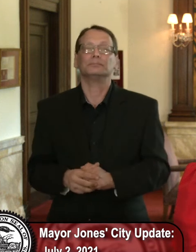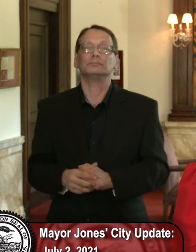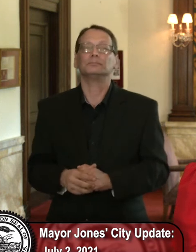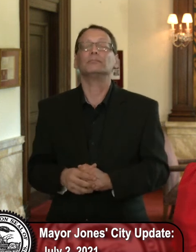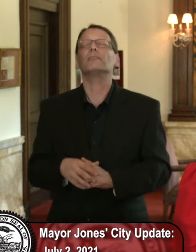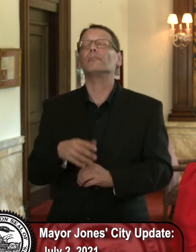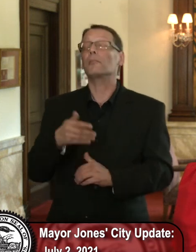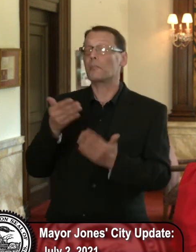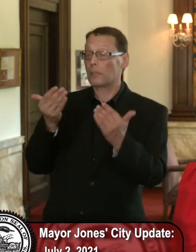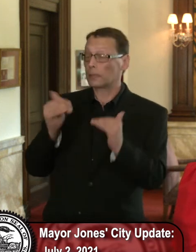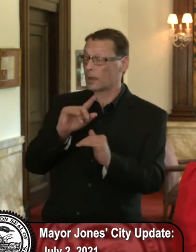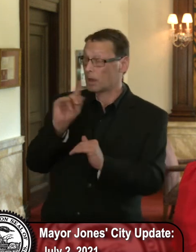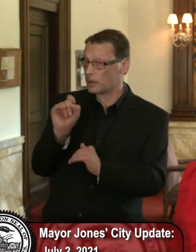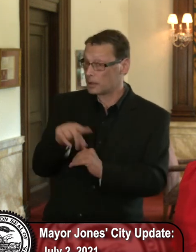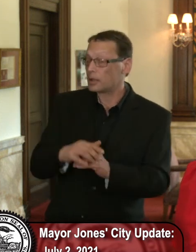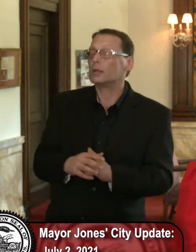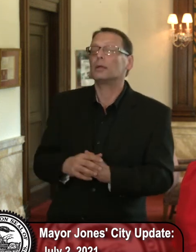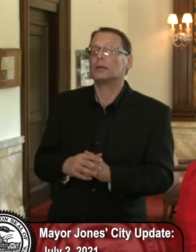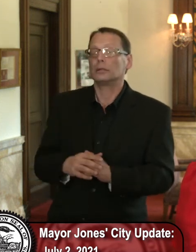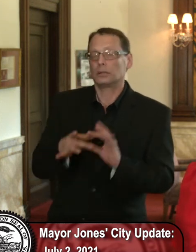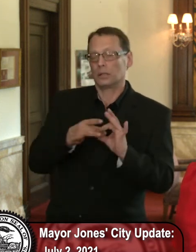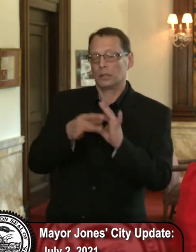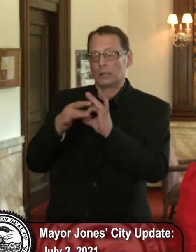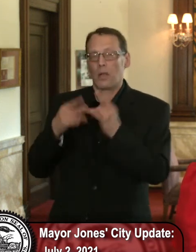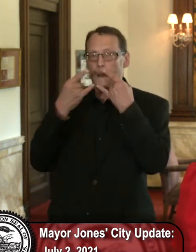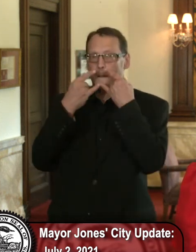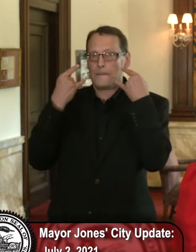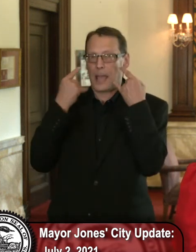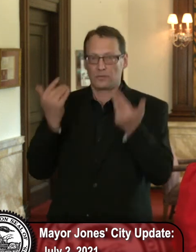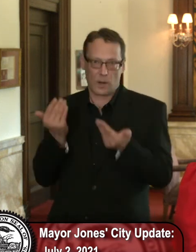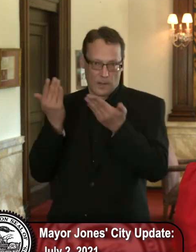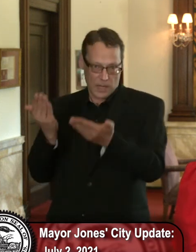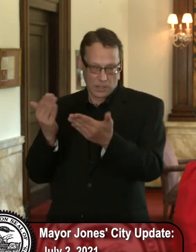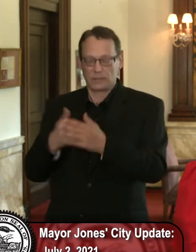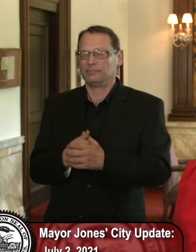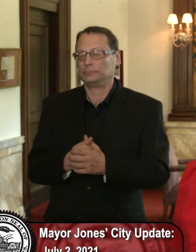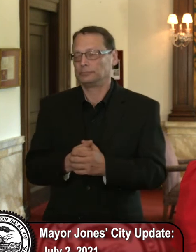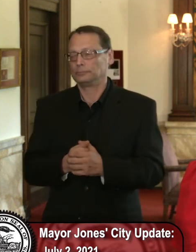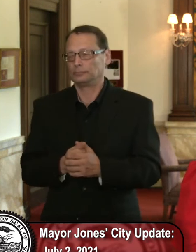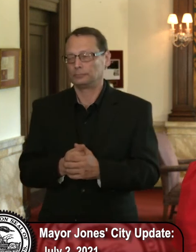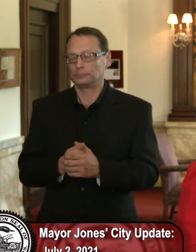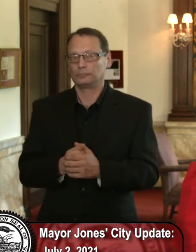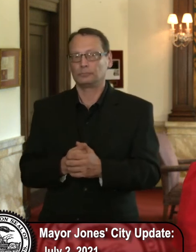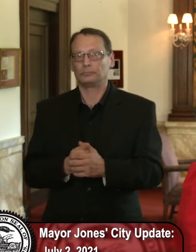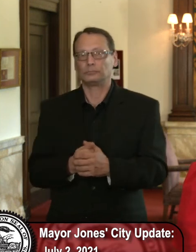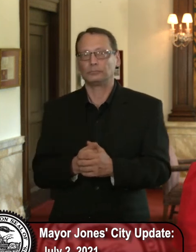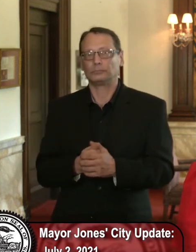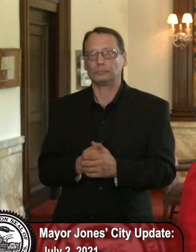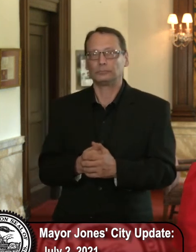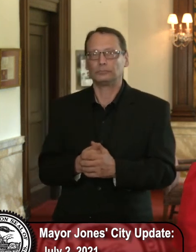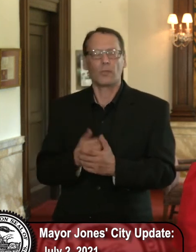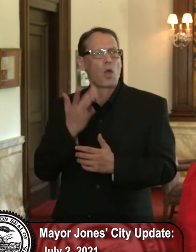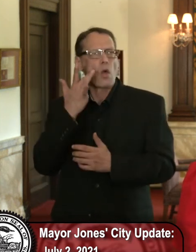In regards to the mask recommendation, Why is it